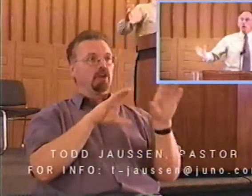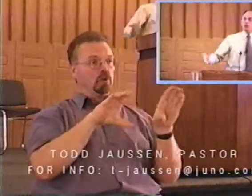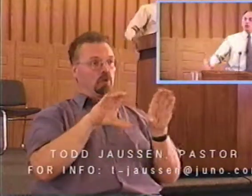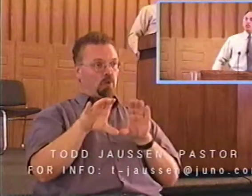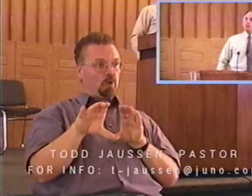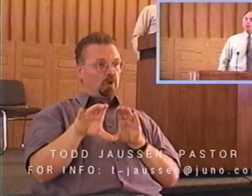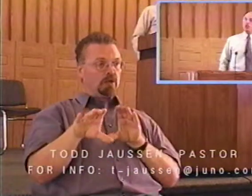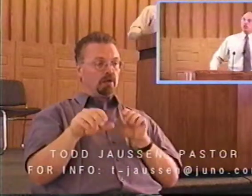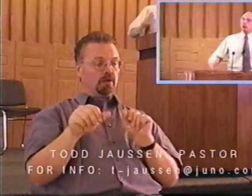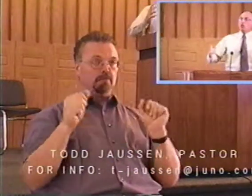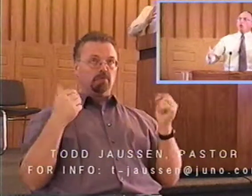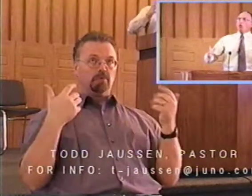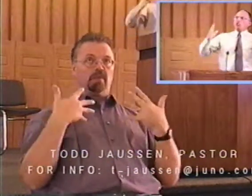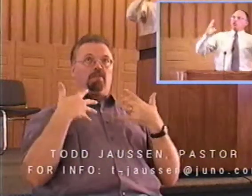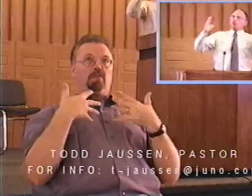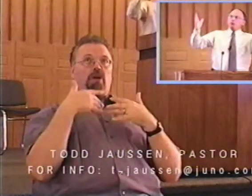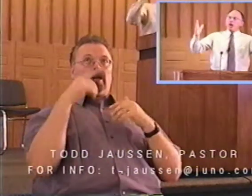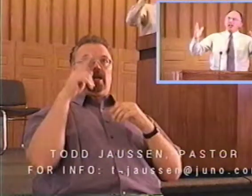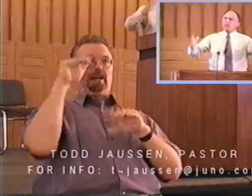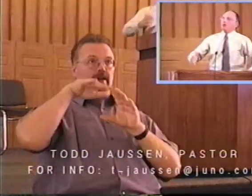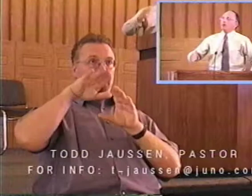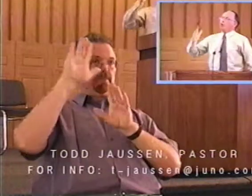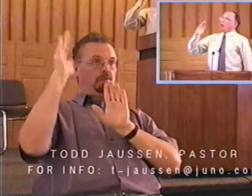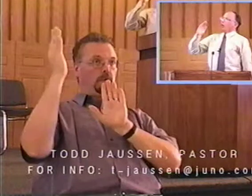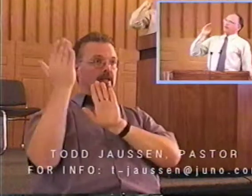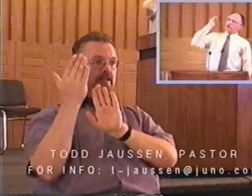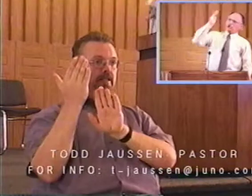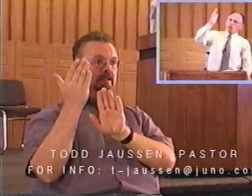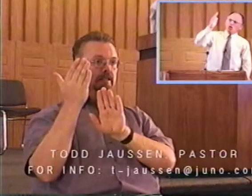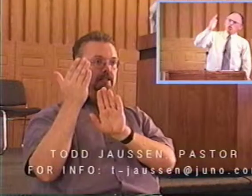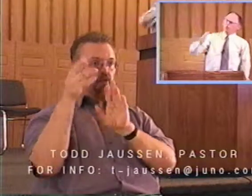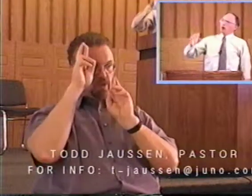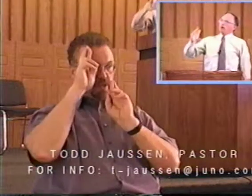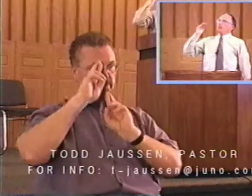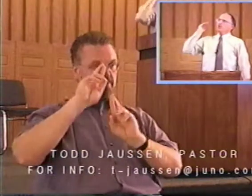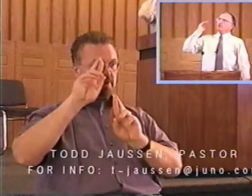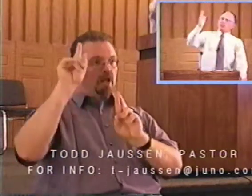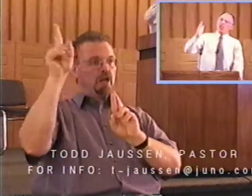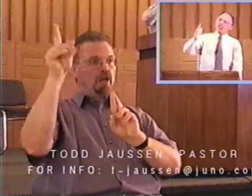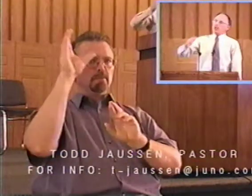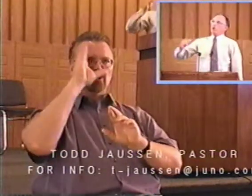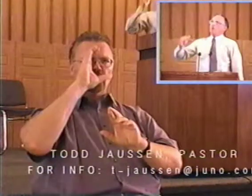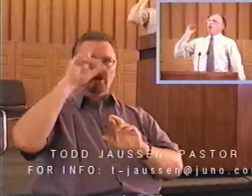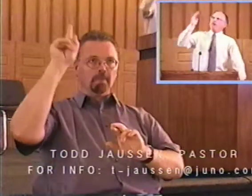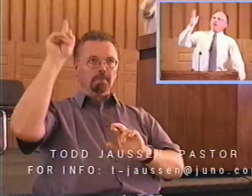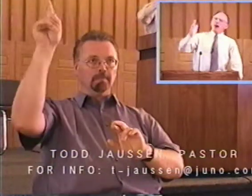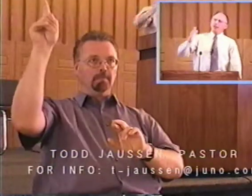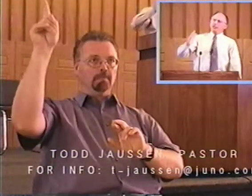Tremble in his presence. Respect him. Search for him.